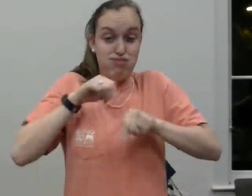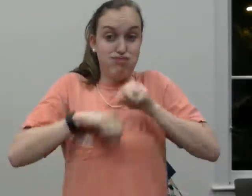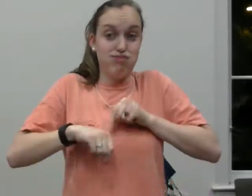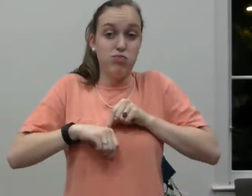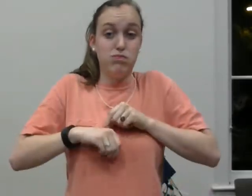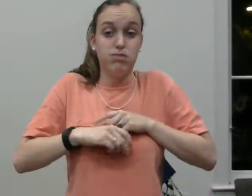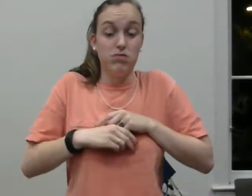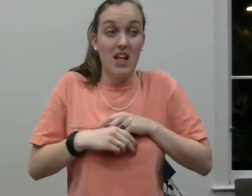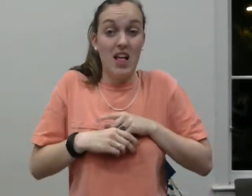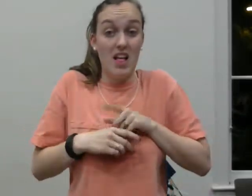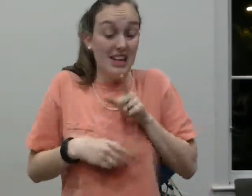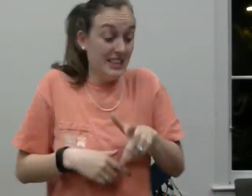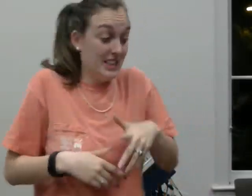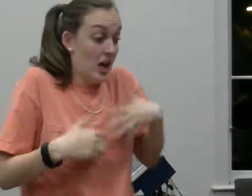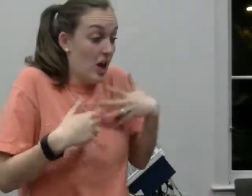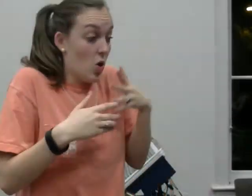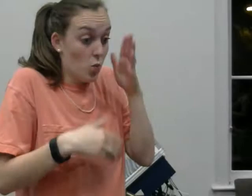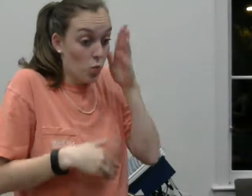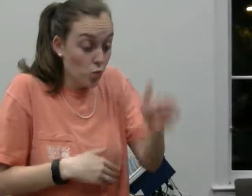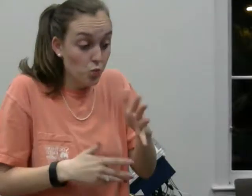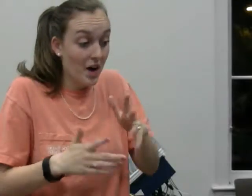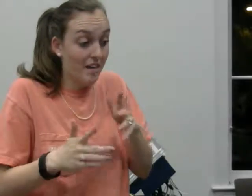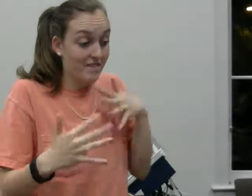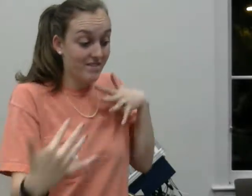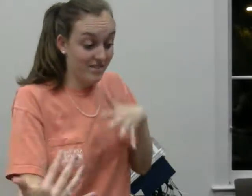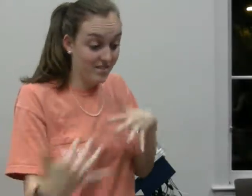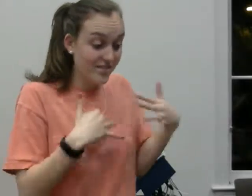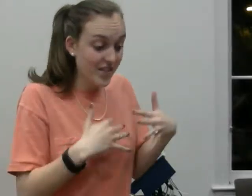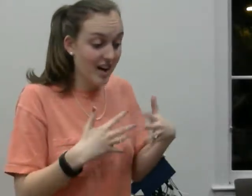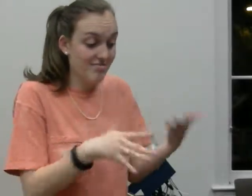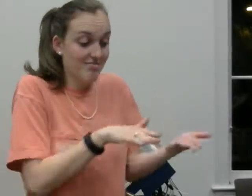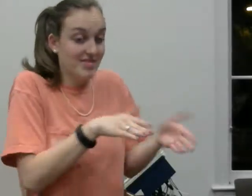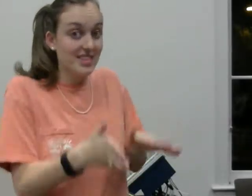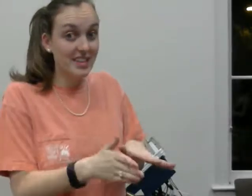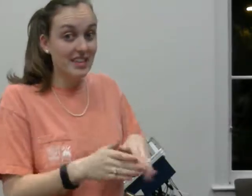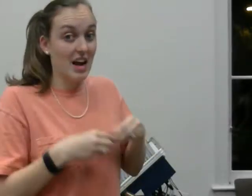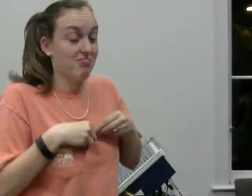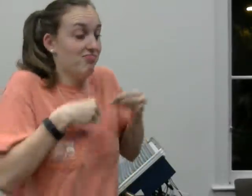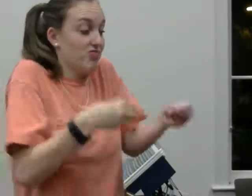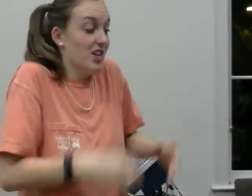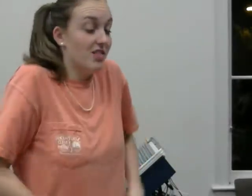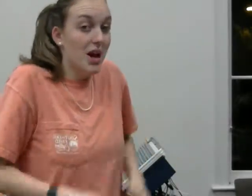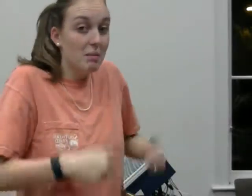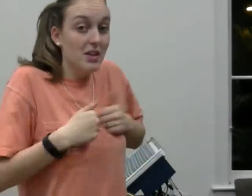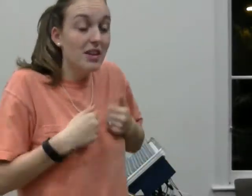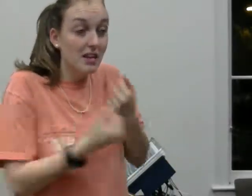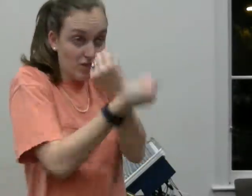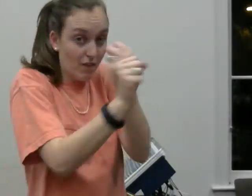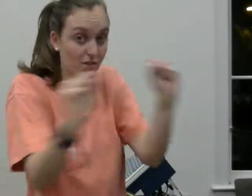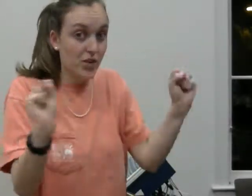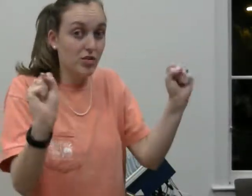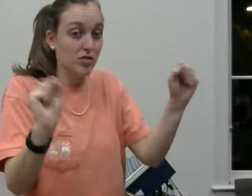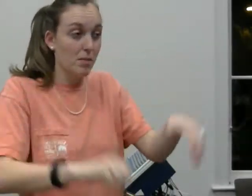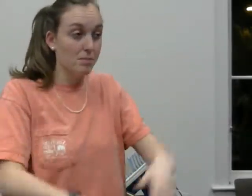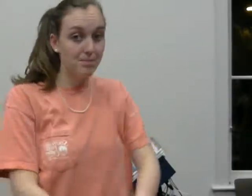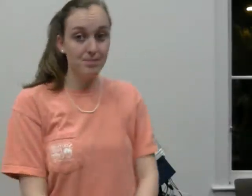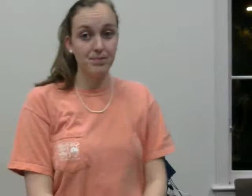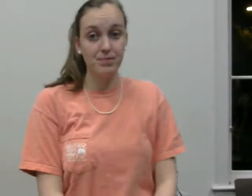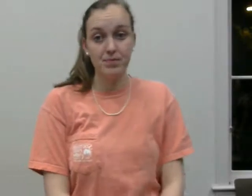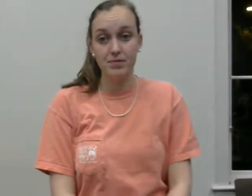are willing to fight, they're willing to die, they're willing to give their lives for their freedom. And that's kind of where we stop, right at the beginning